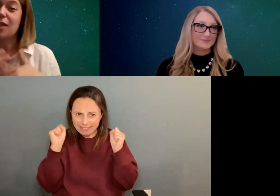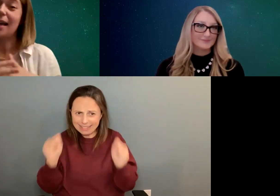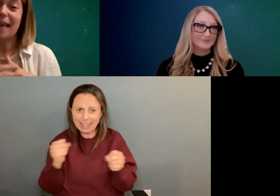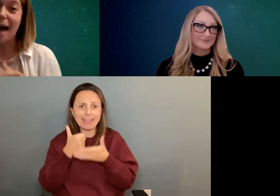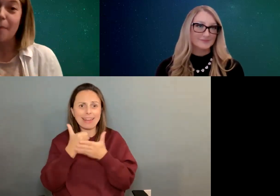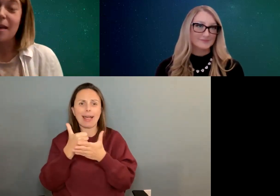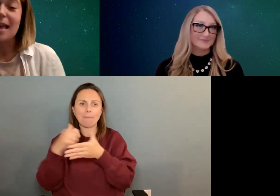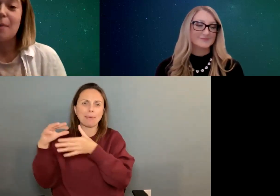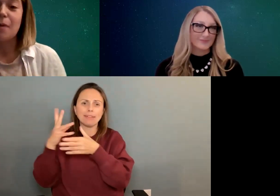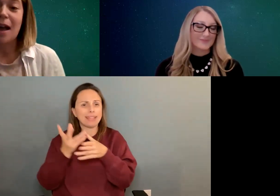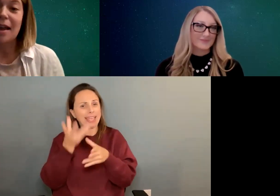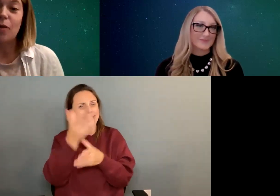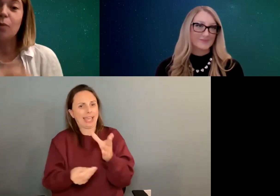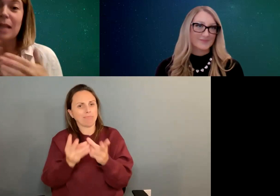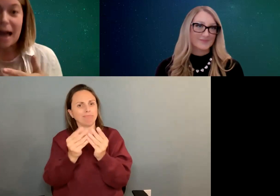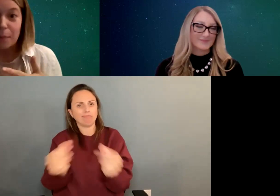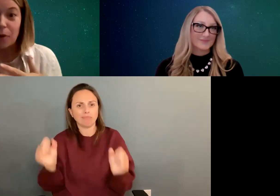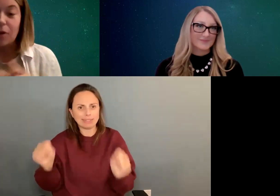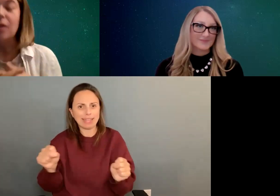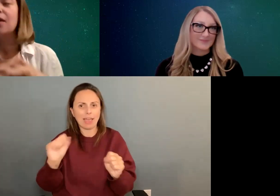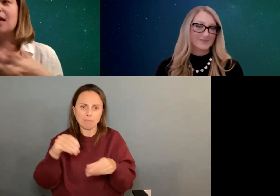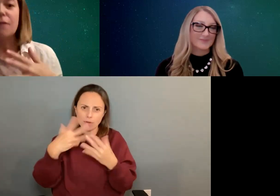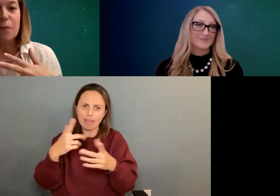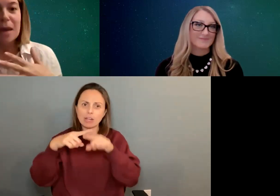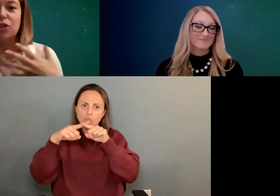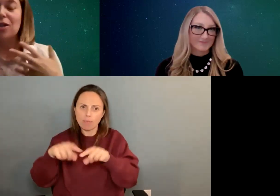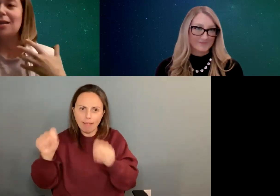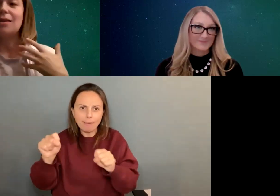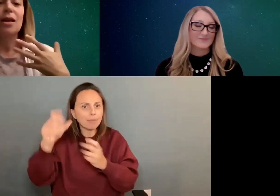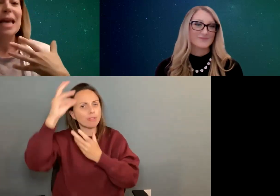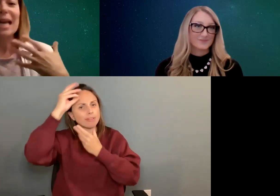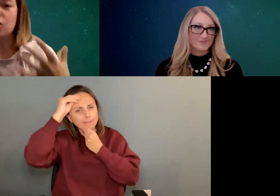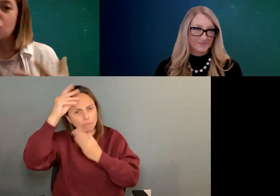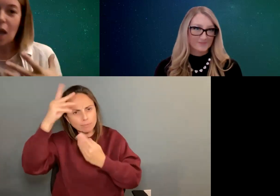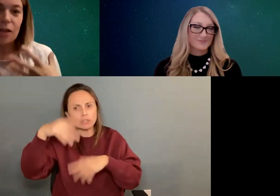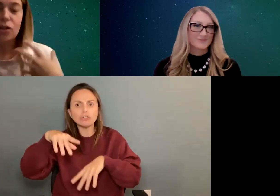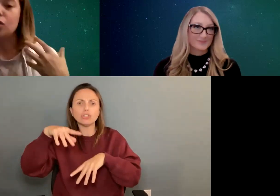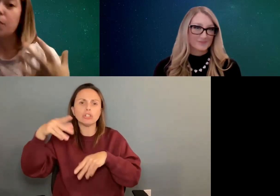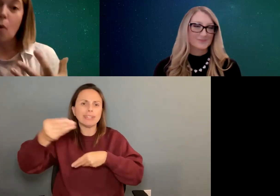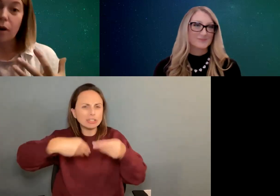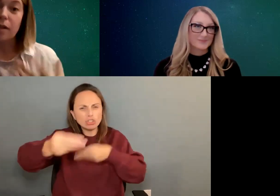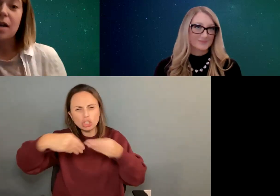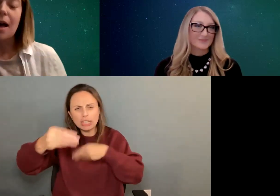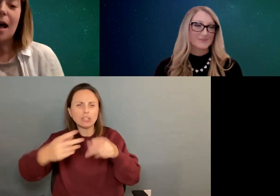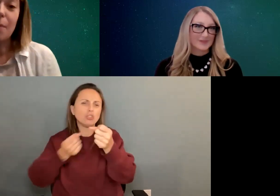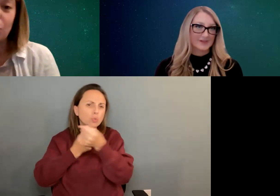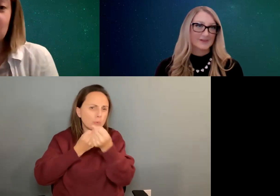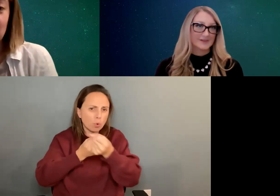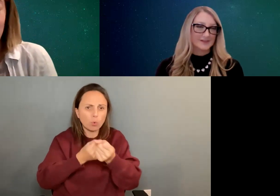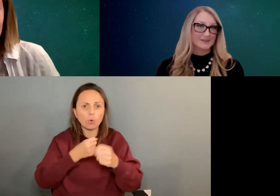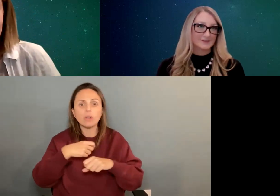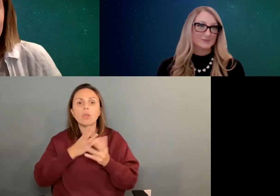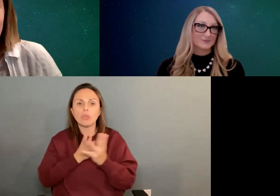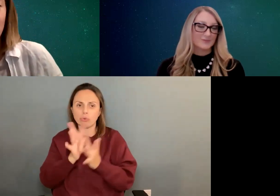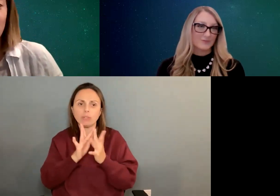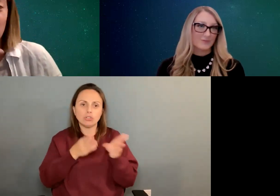help bridge that gap in providing reliable information, exchange, support through